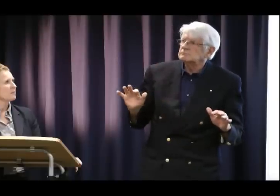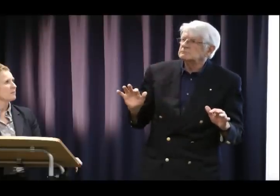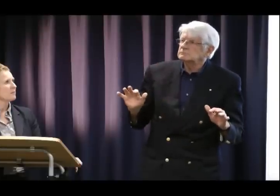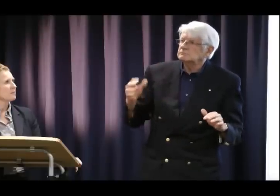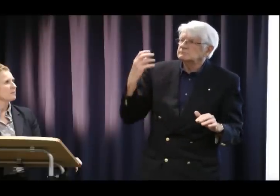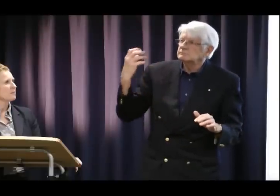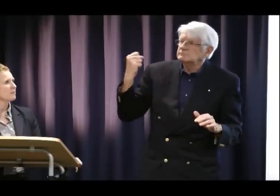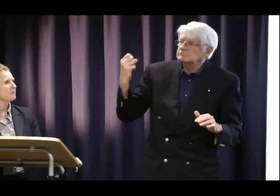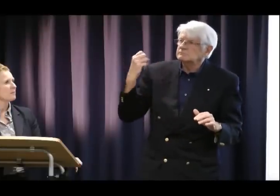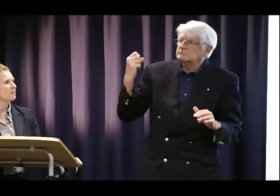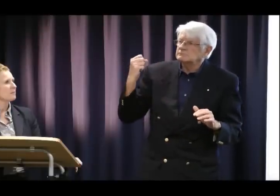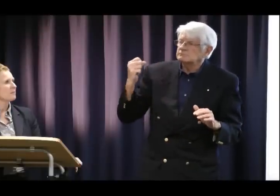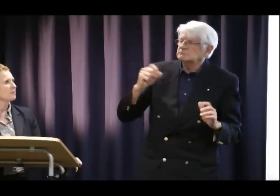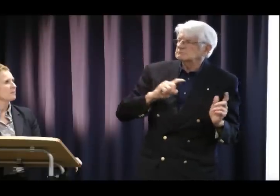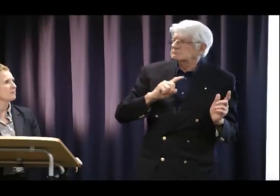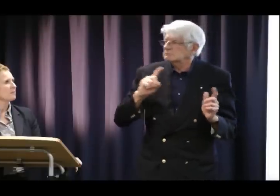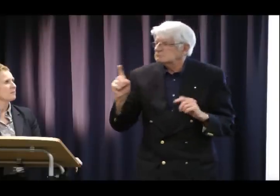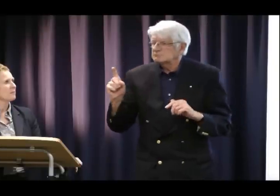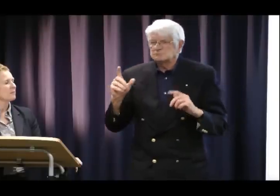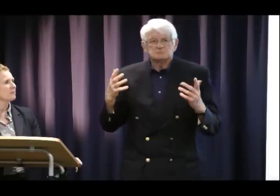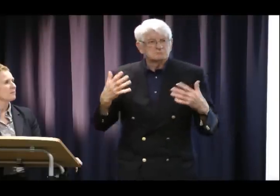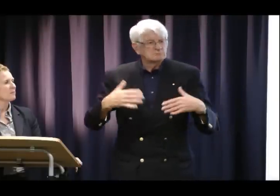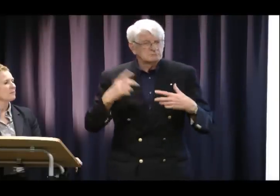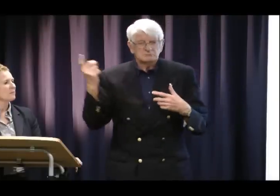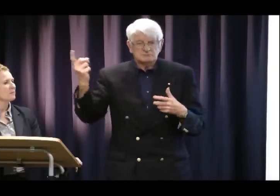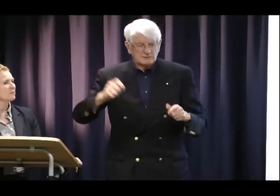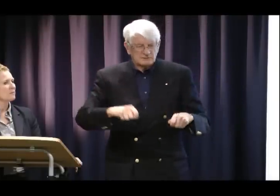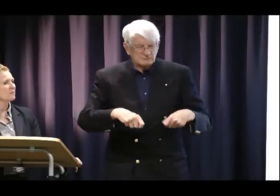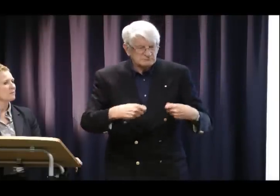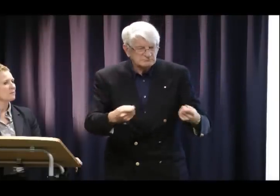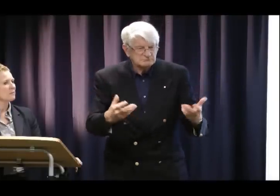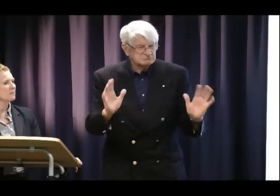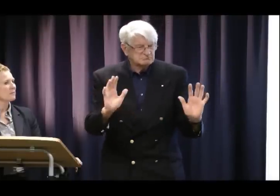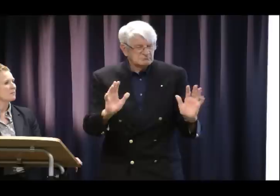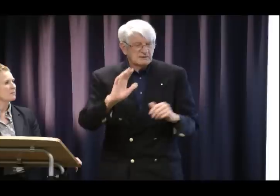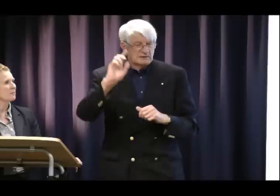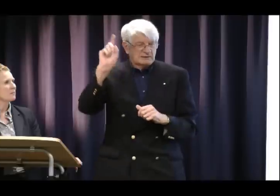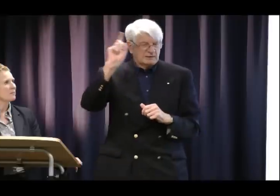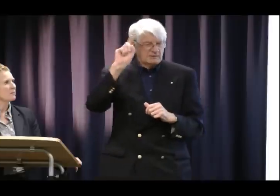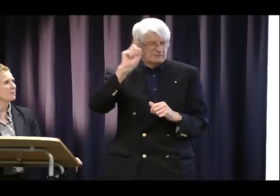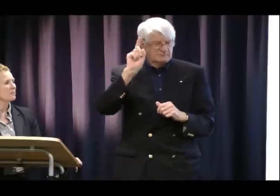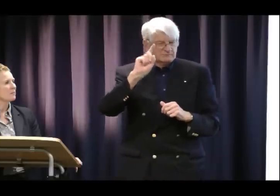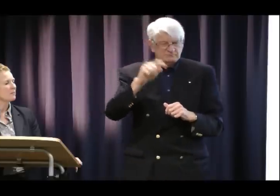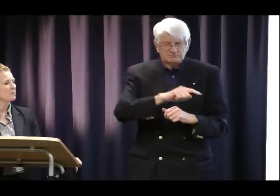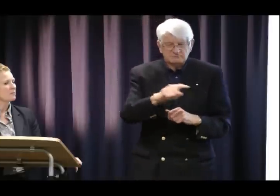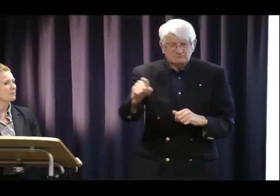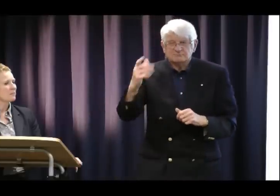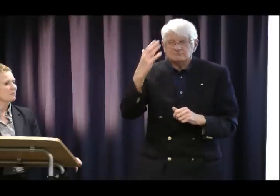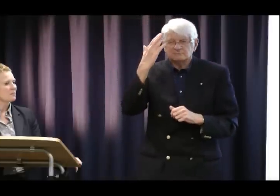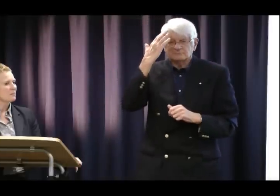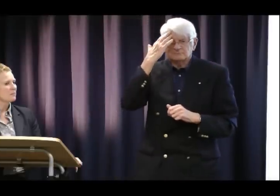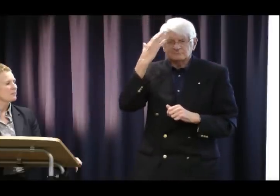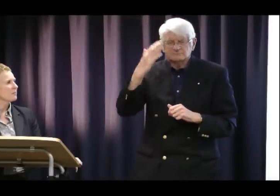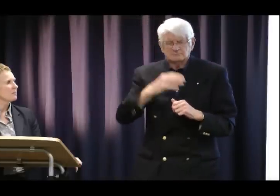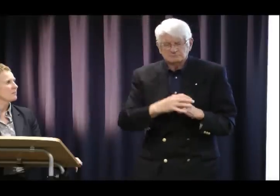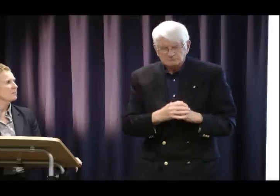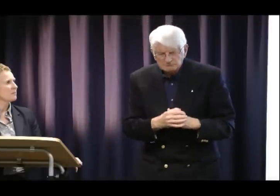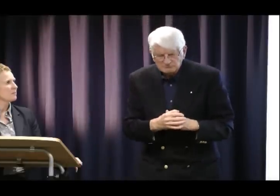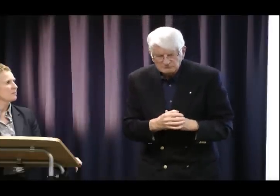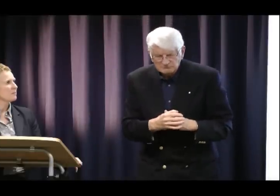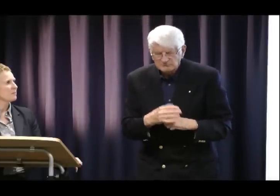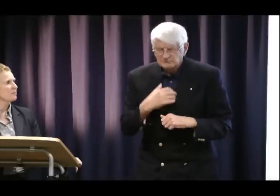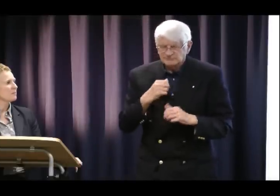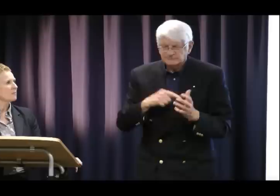During my time when I was at school, we knew about the Deaf Society, we understood it, we knew what it was, they came, provided services and talked to us, but